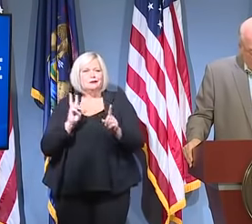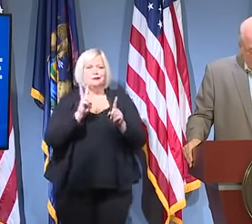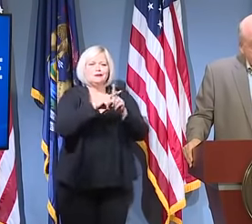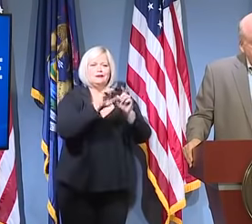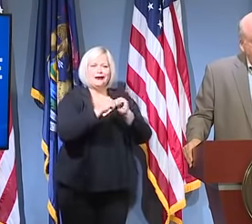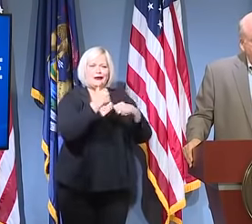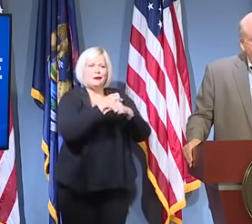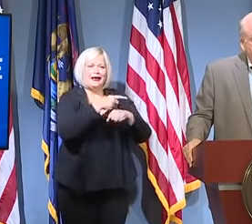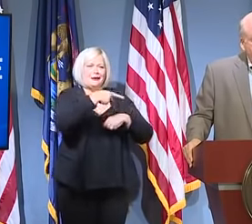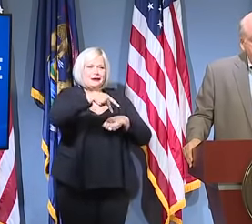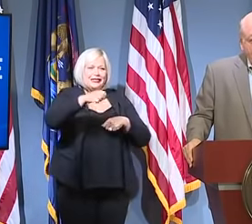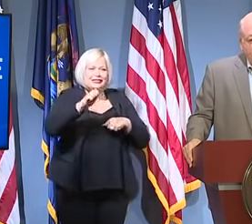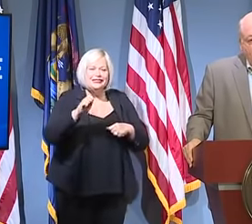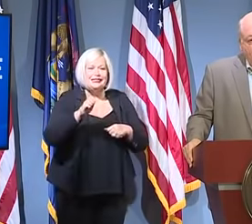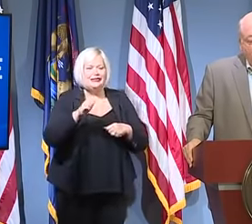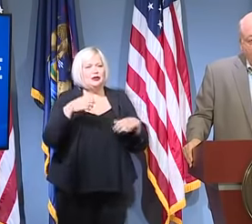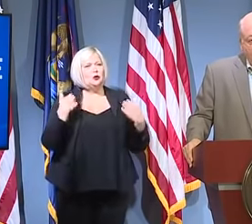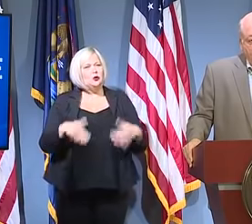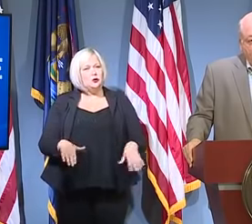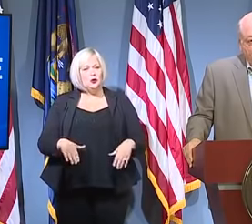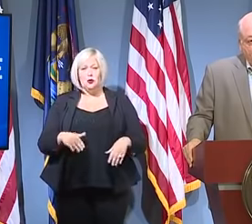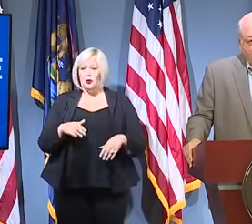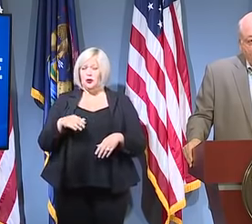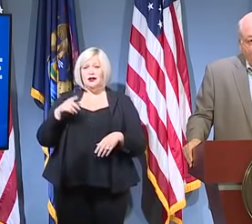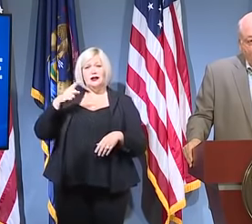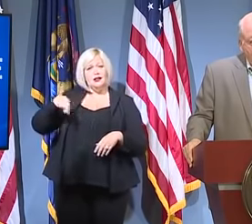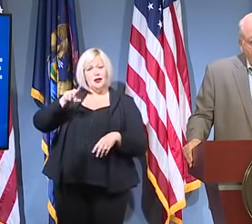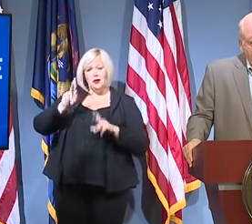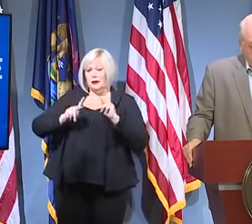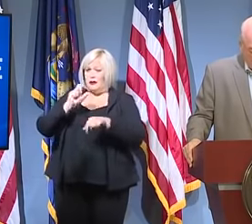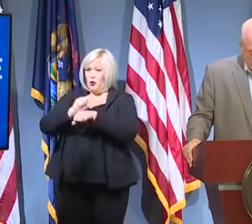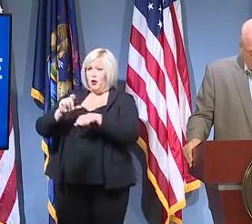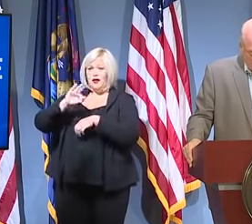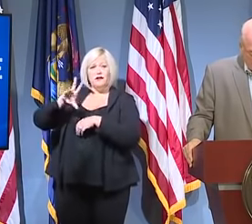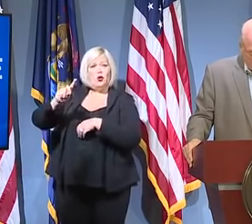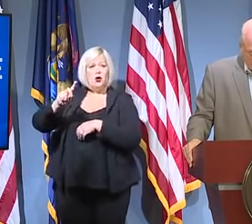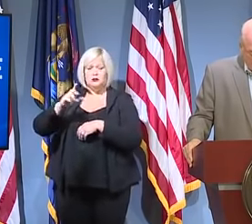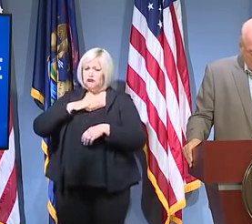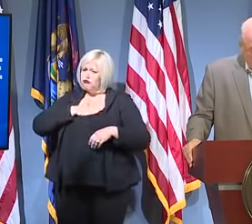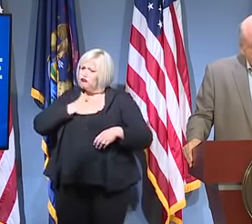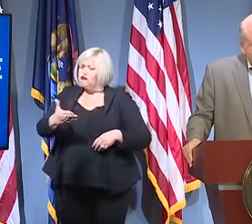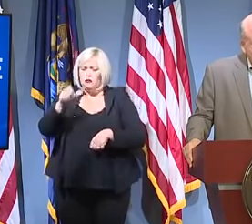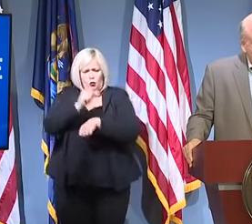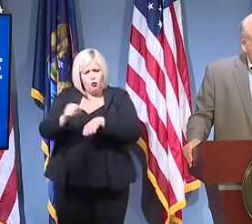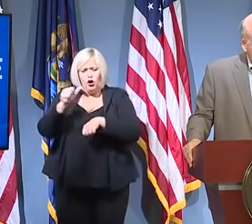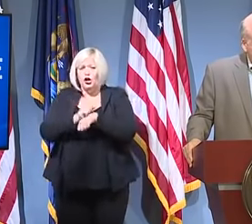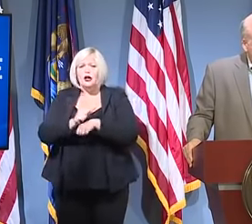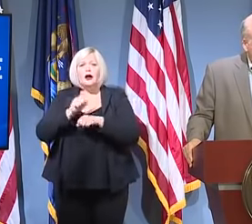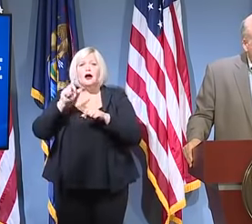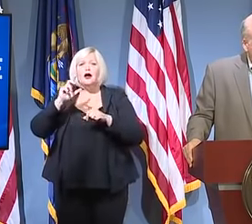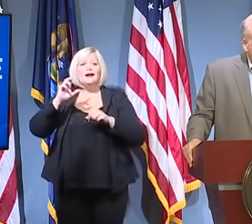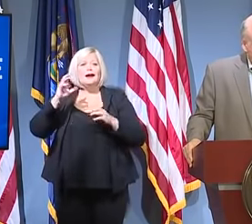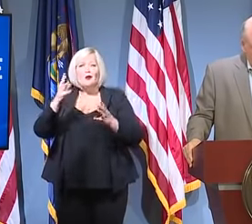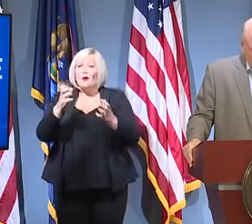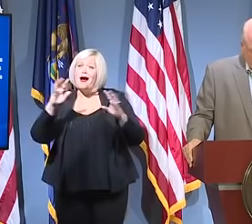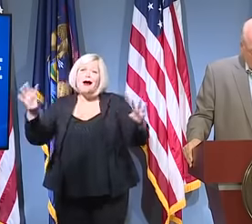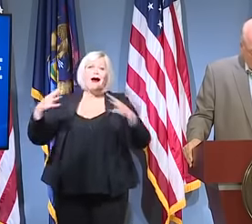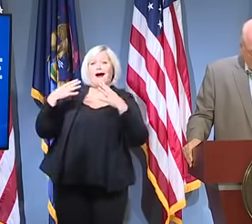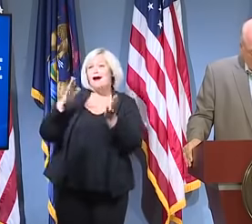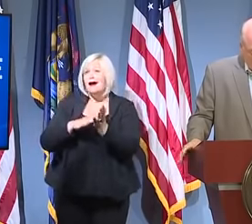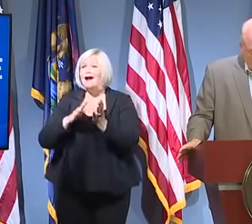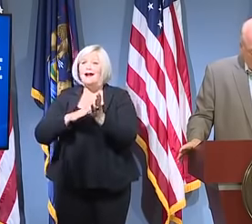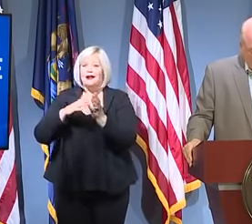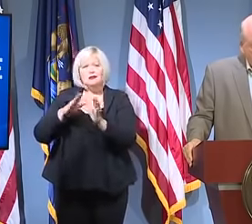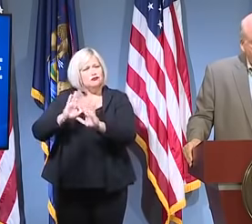proud moment because the team members inside Ford do this without any regard for credit, and they see their role in supporting our community